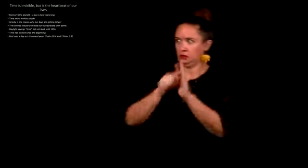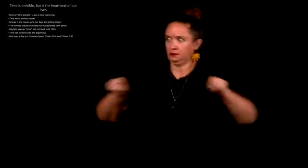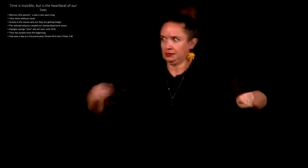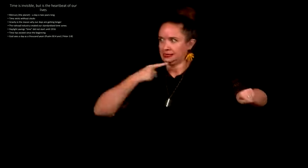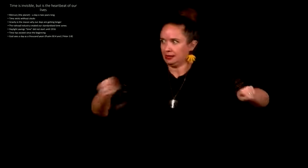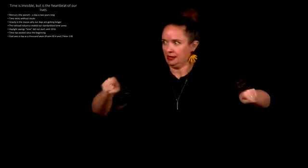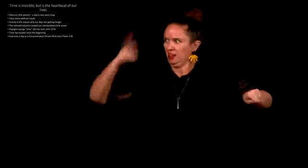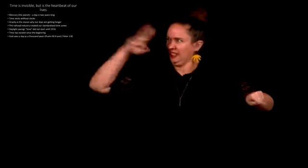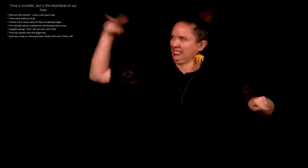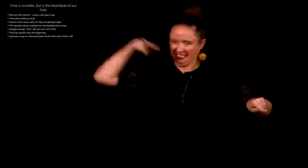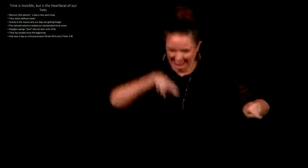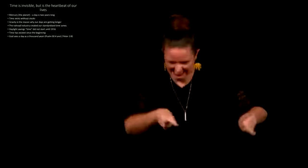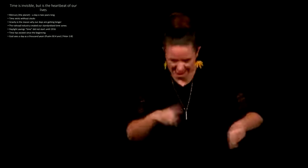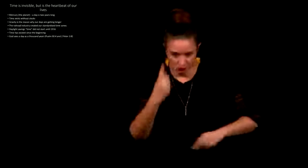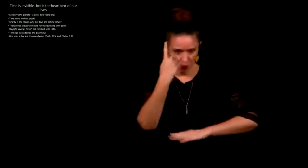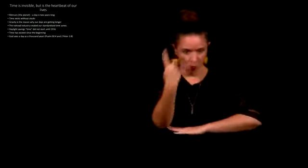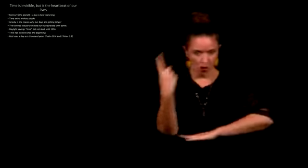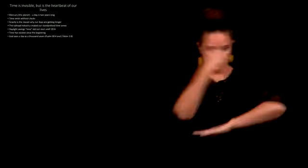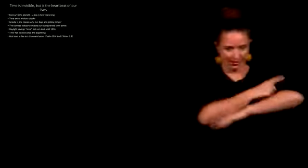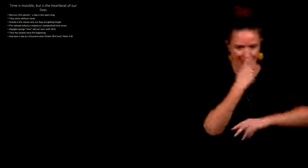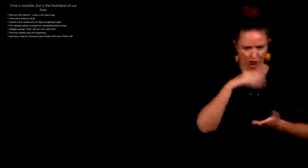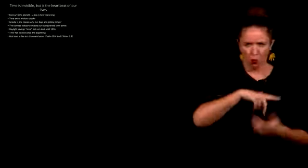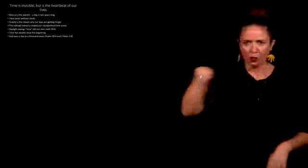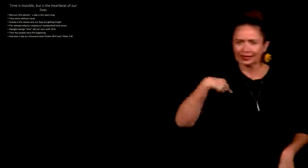1,000 years for God. That shows the difference between the